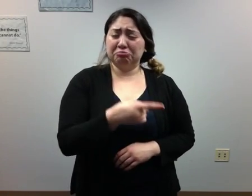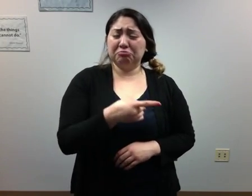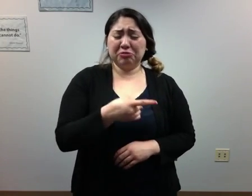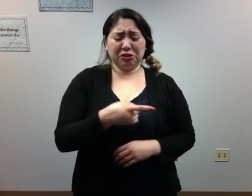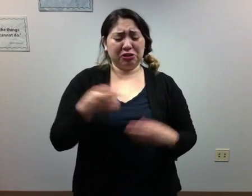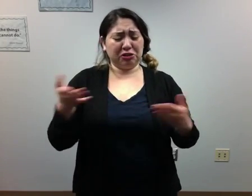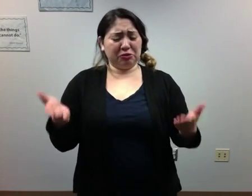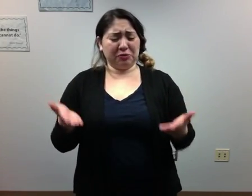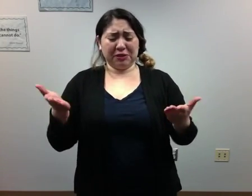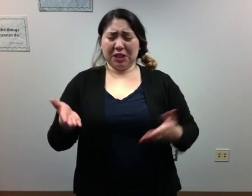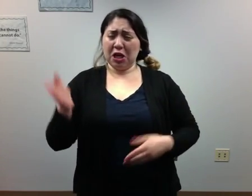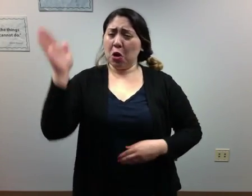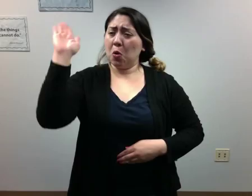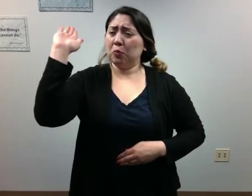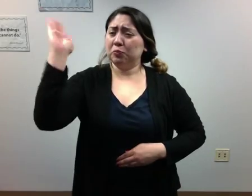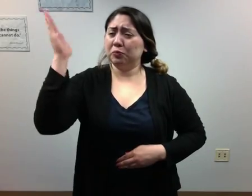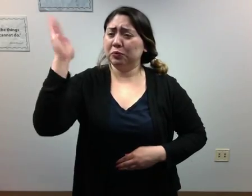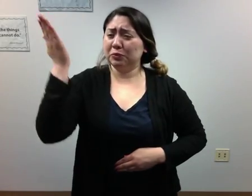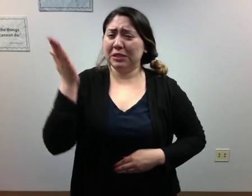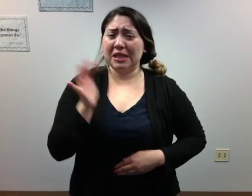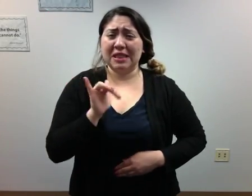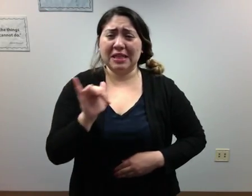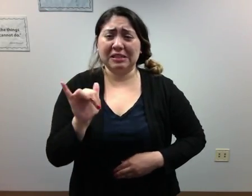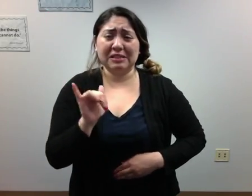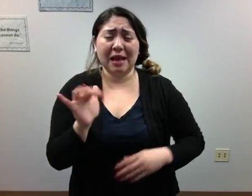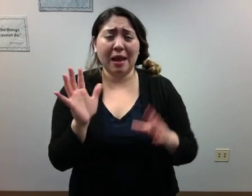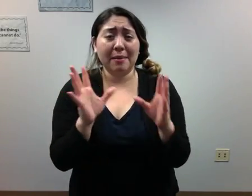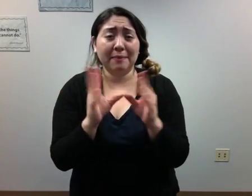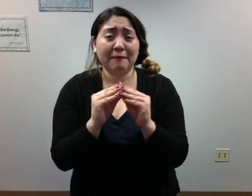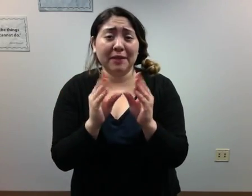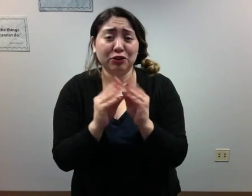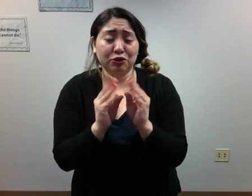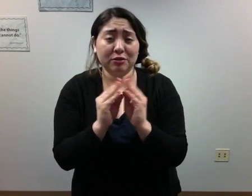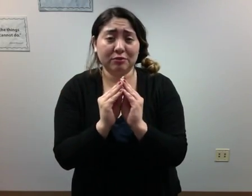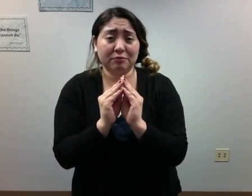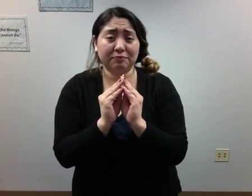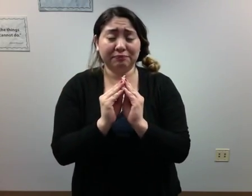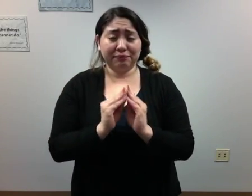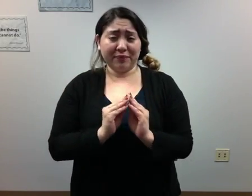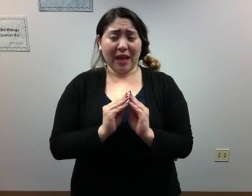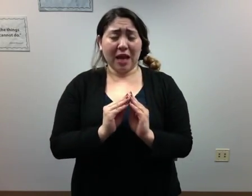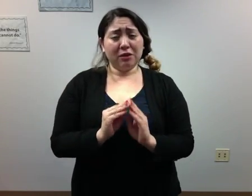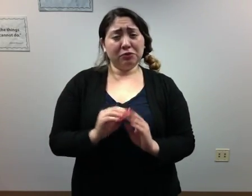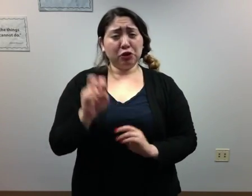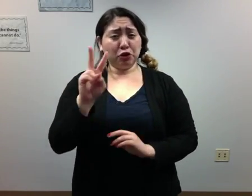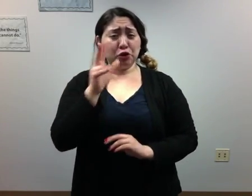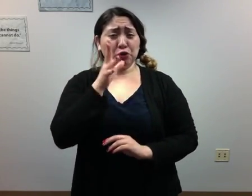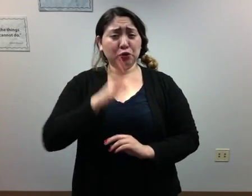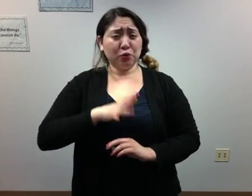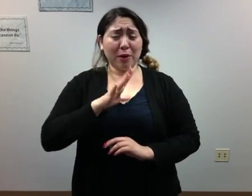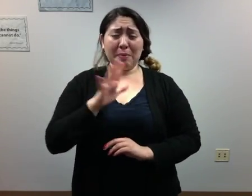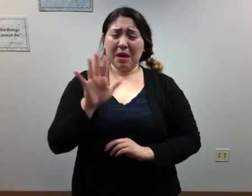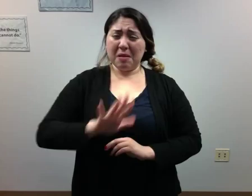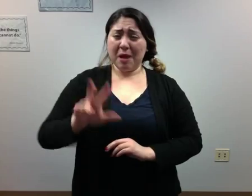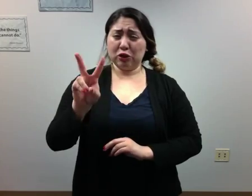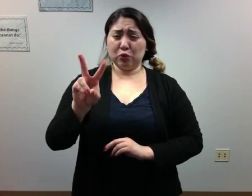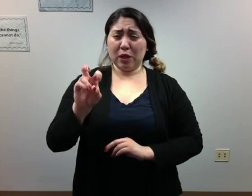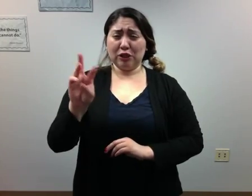Barbara made the keynote address to this convention, and 2 women in 160 years is about par